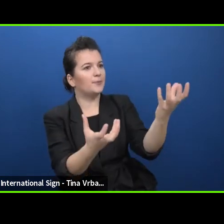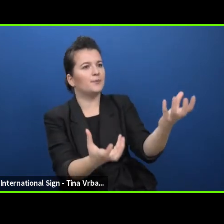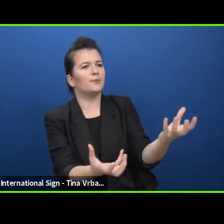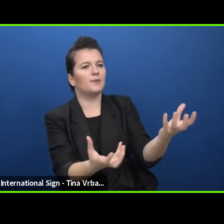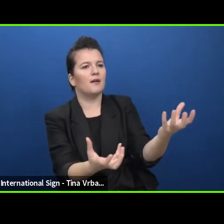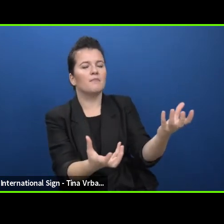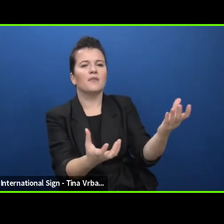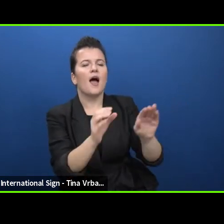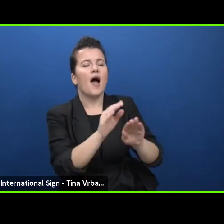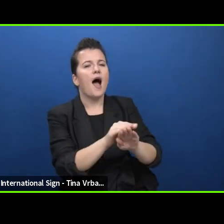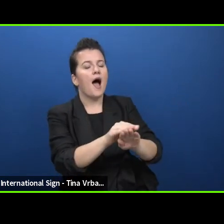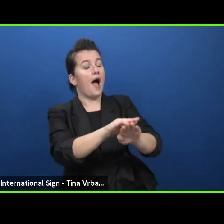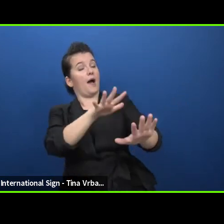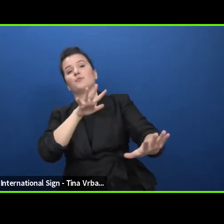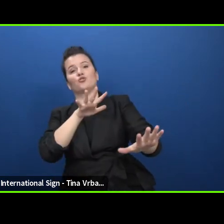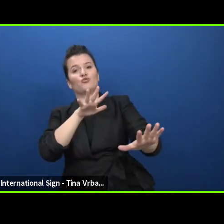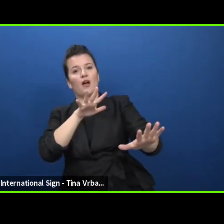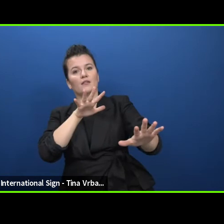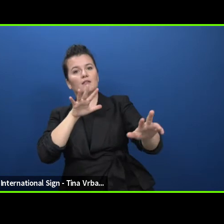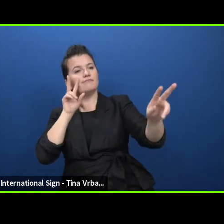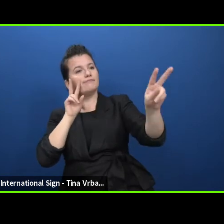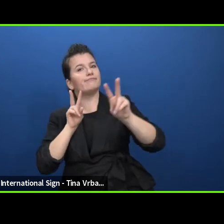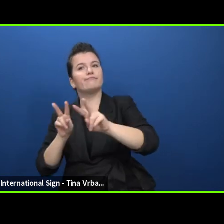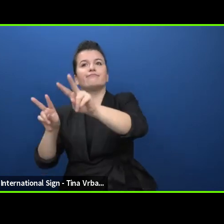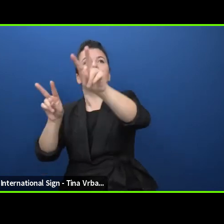Abstract, fetishized, and meaningless.